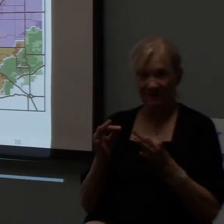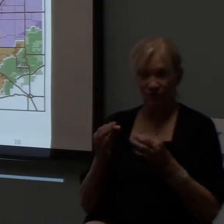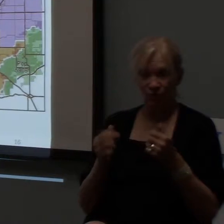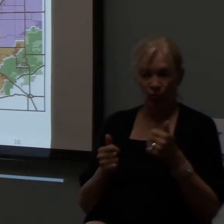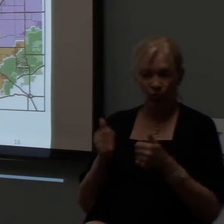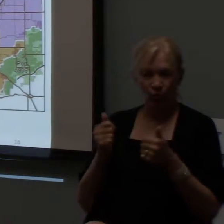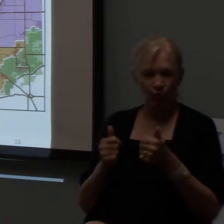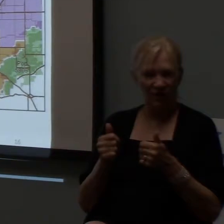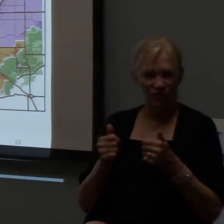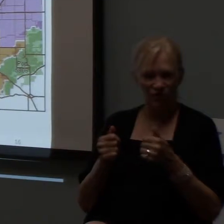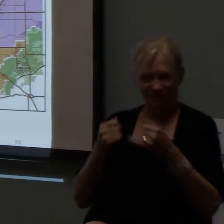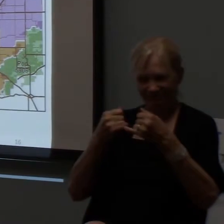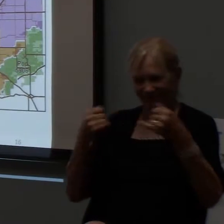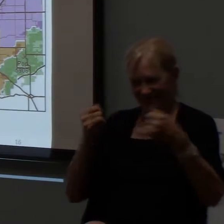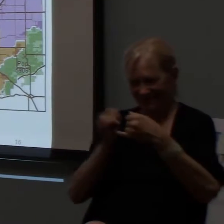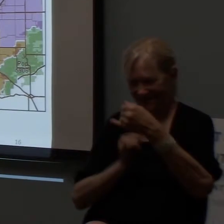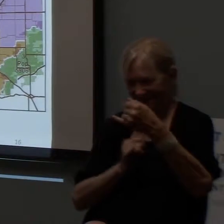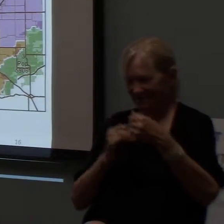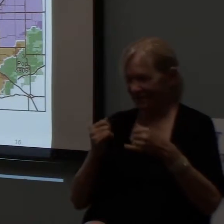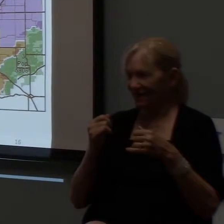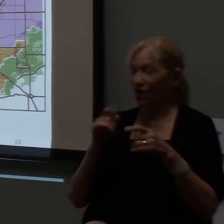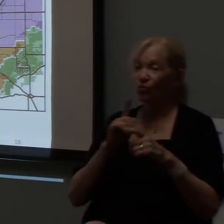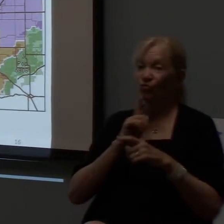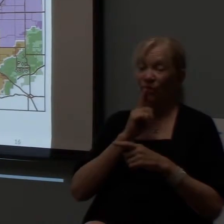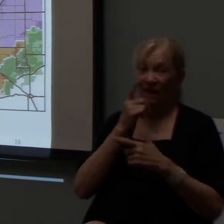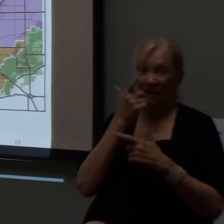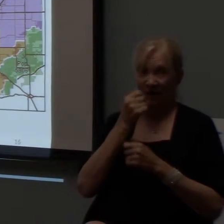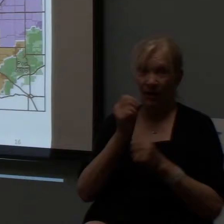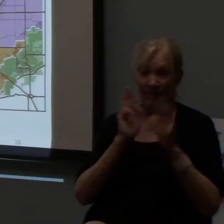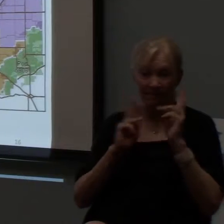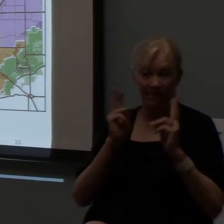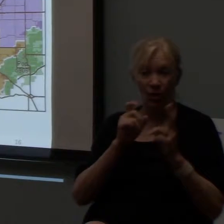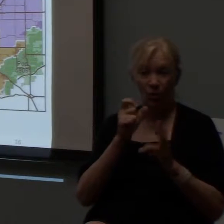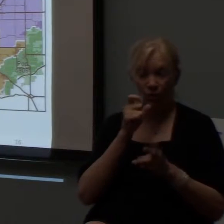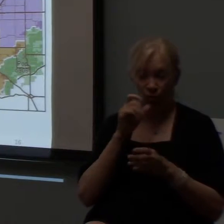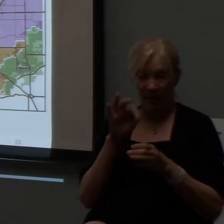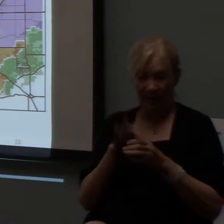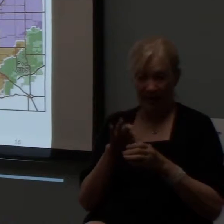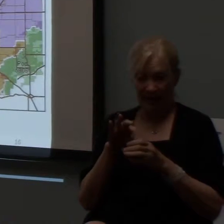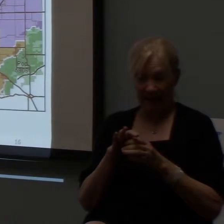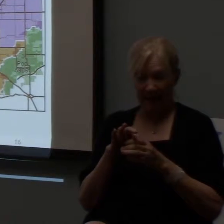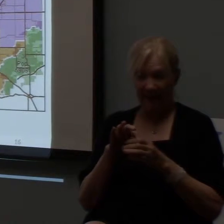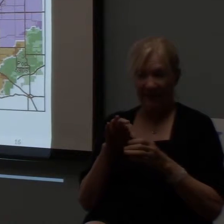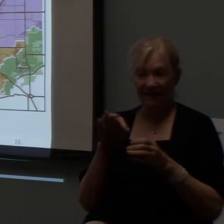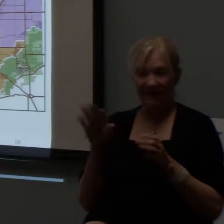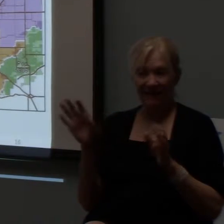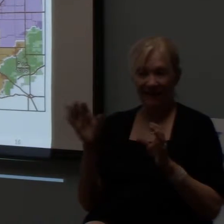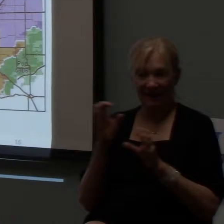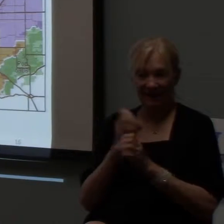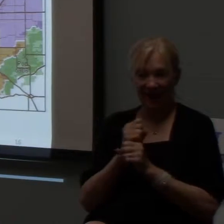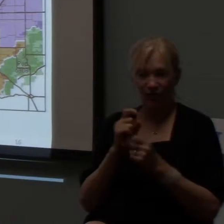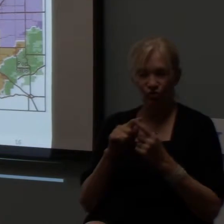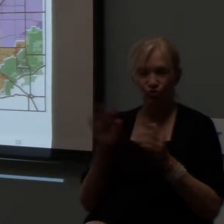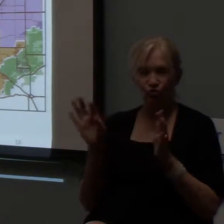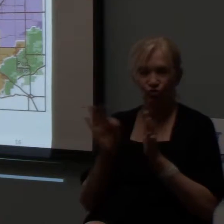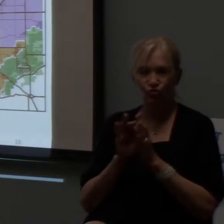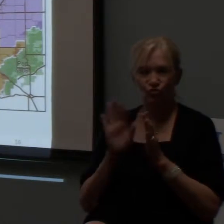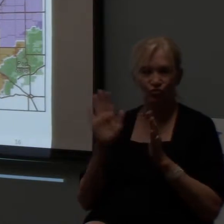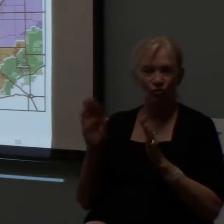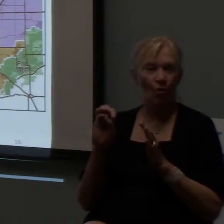boundaries of these things would be? It's kind of interesting that the people who get elected to these positions get to choose their own boundaries.